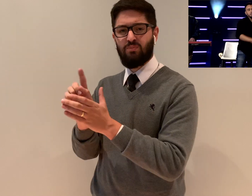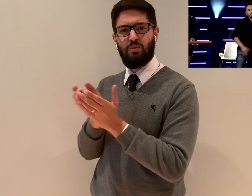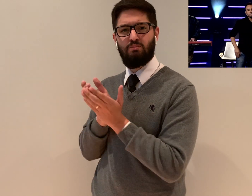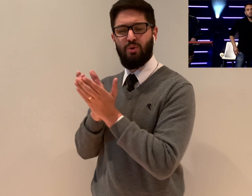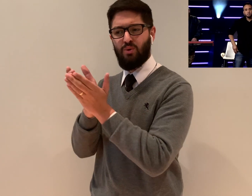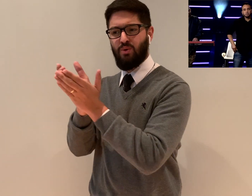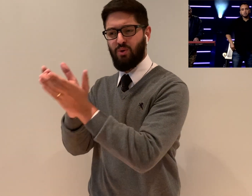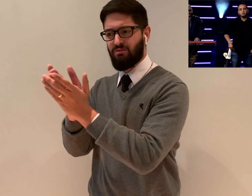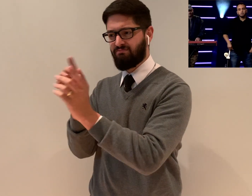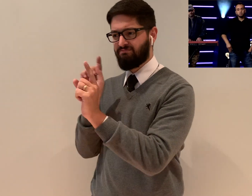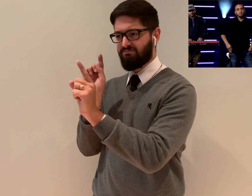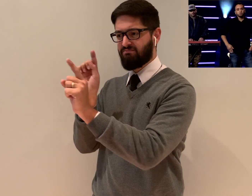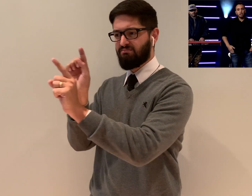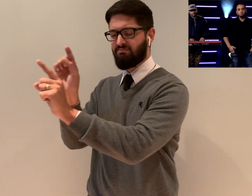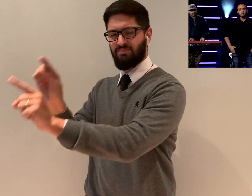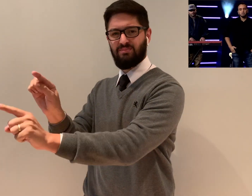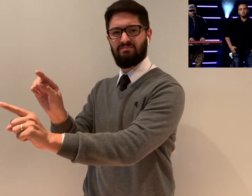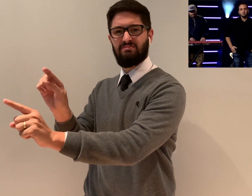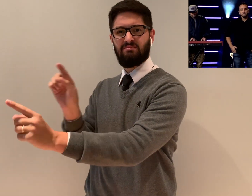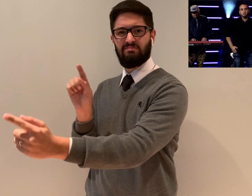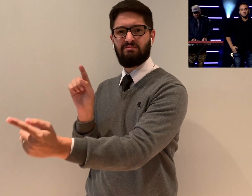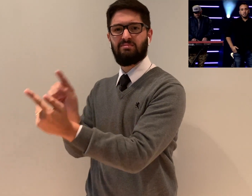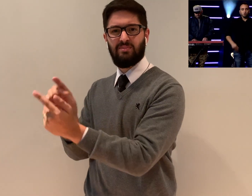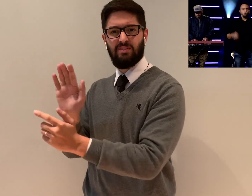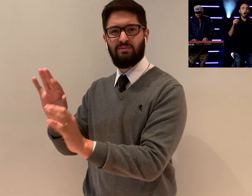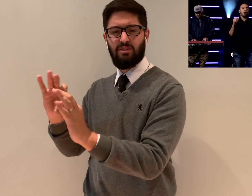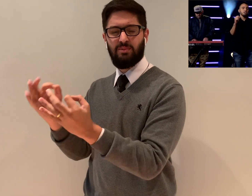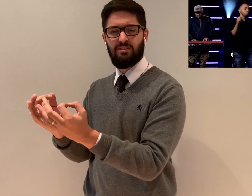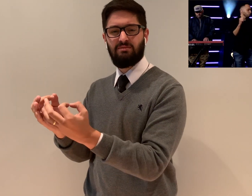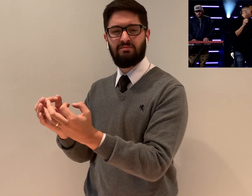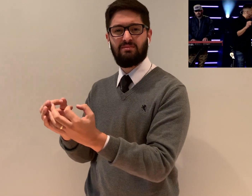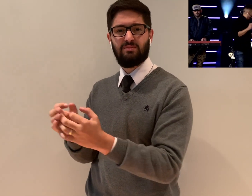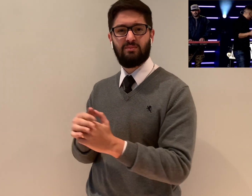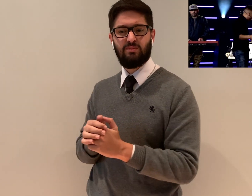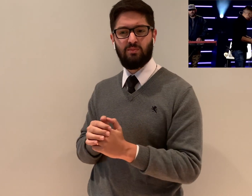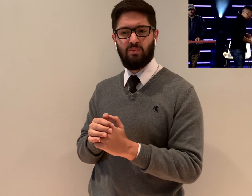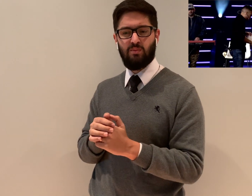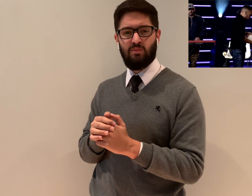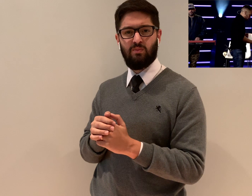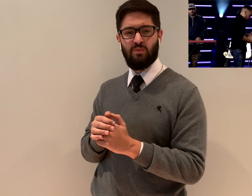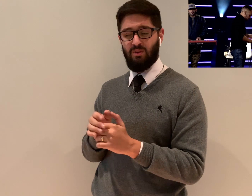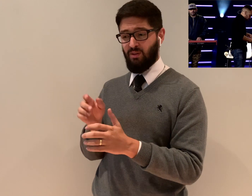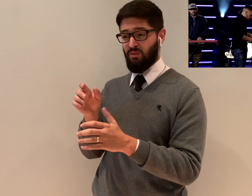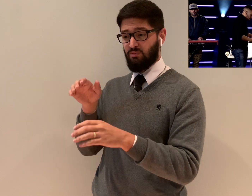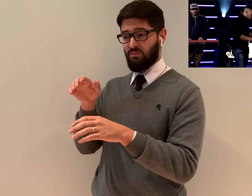way to his family. And while he was on that boat,